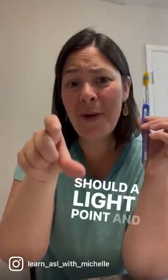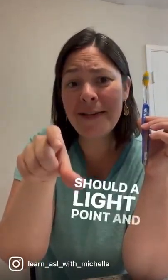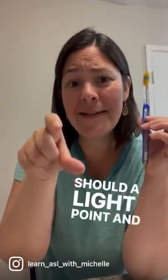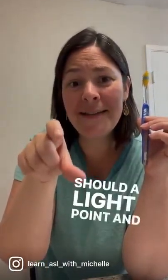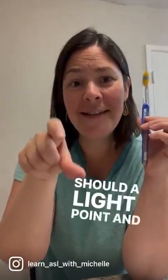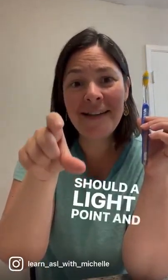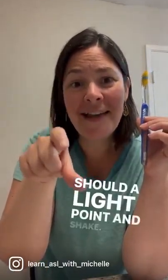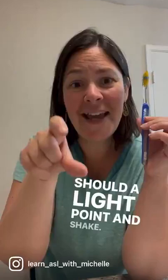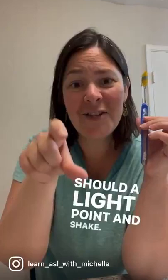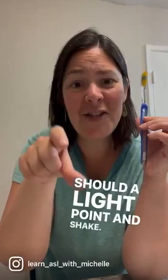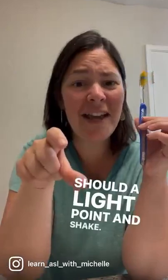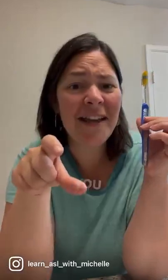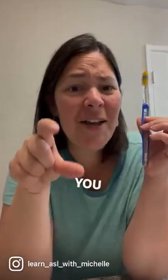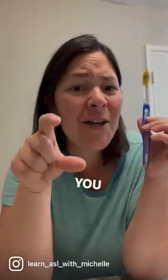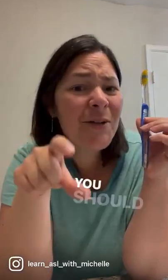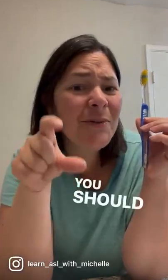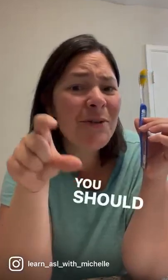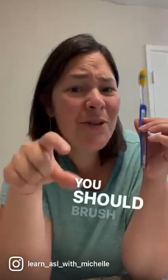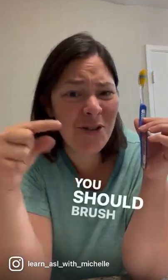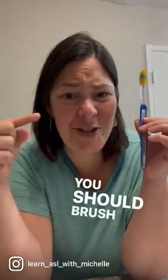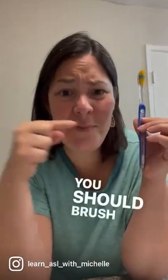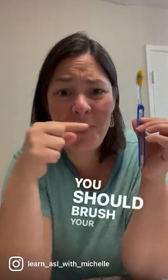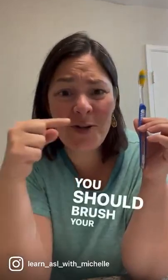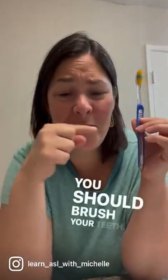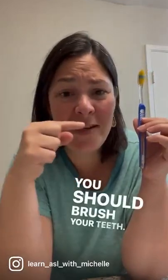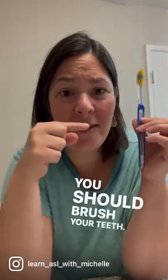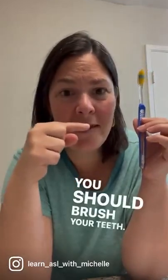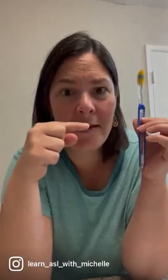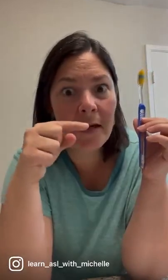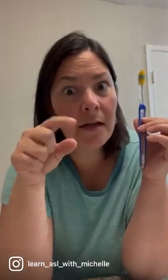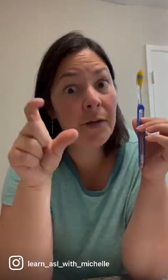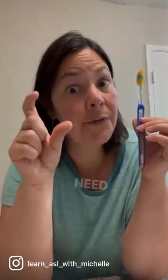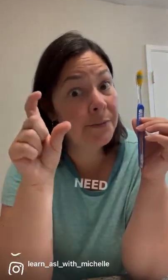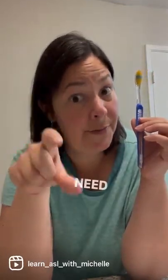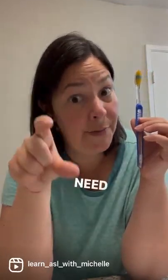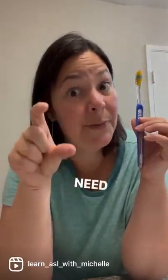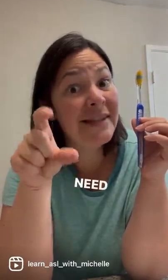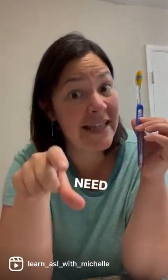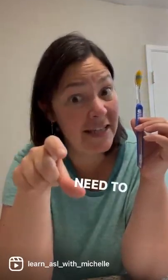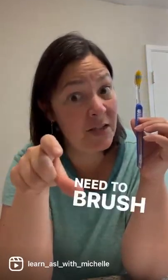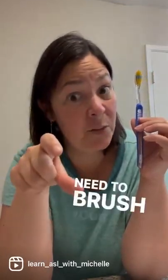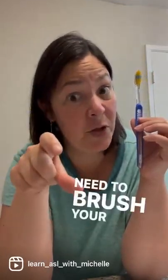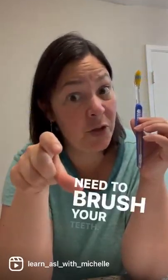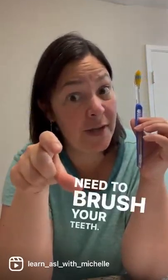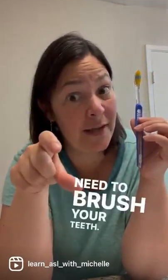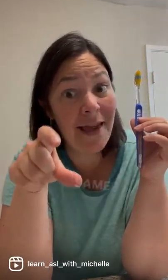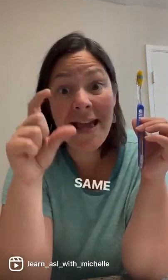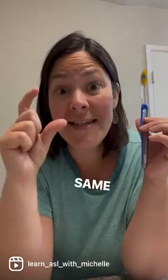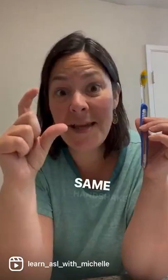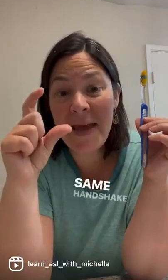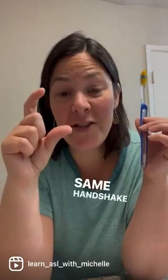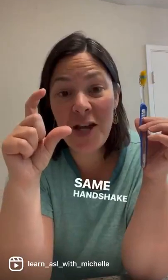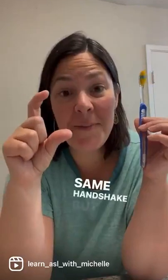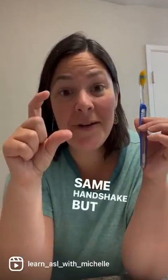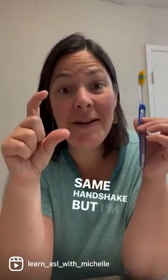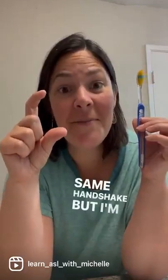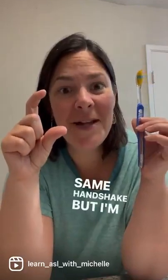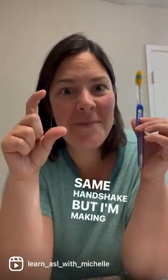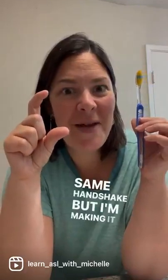point and shake. You should brush your teeth. Need to brush your teeth. Same hand shape, but I'm making